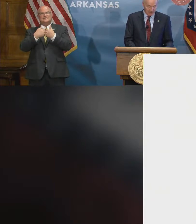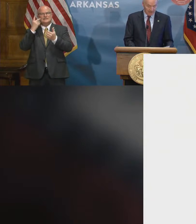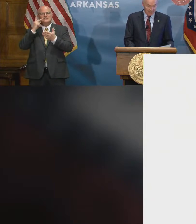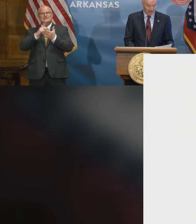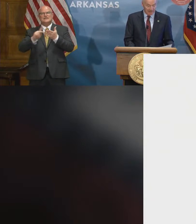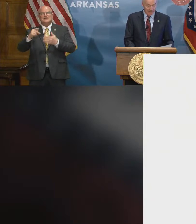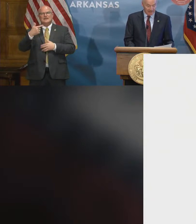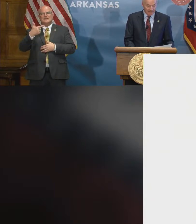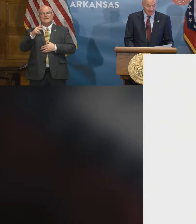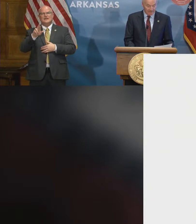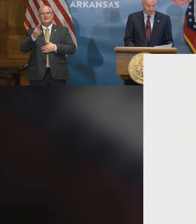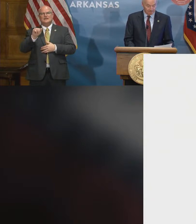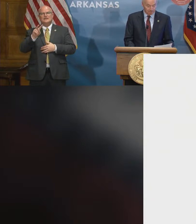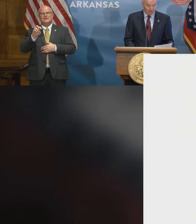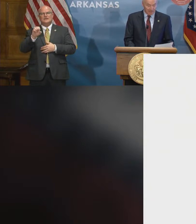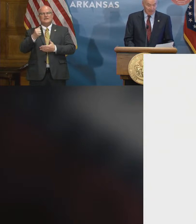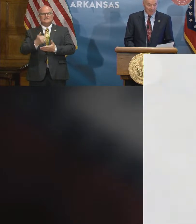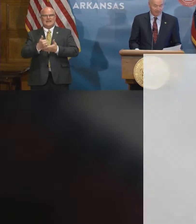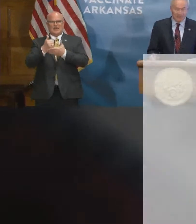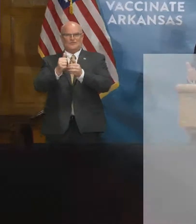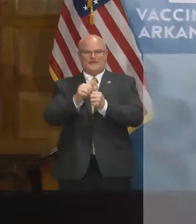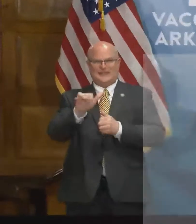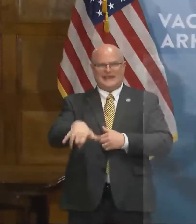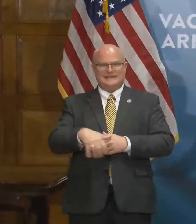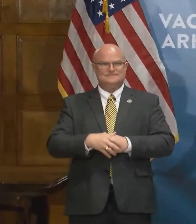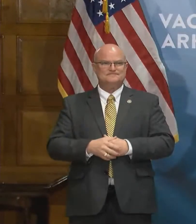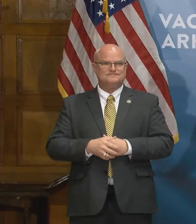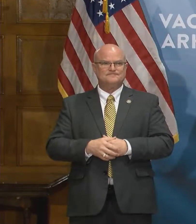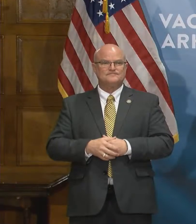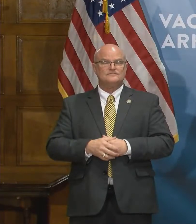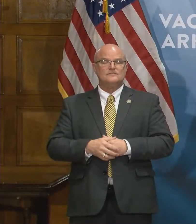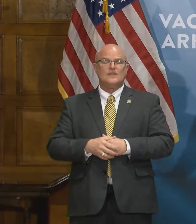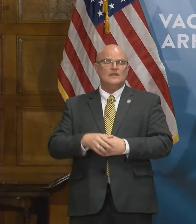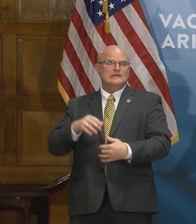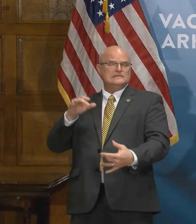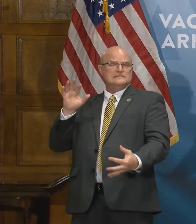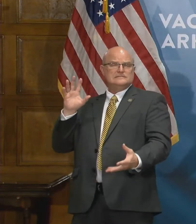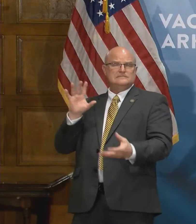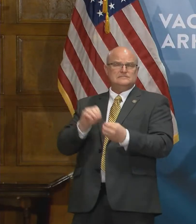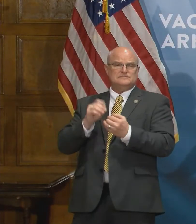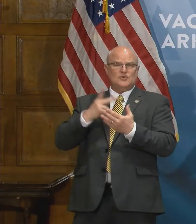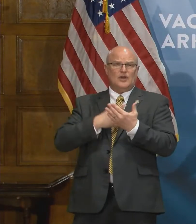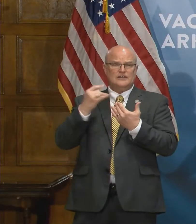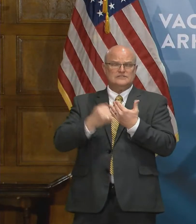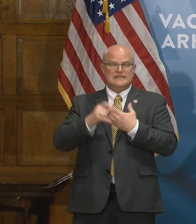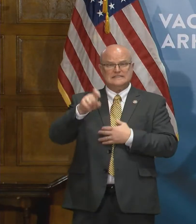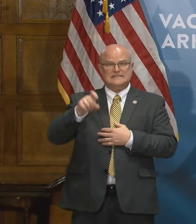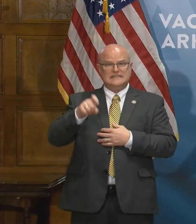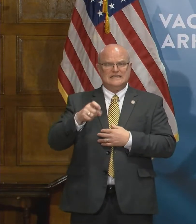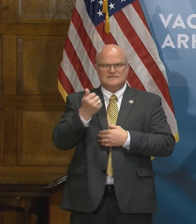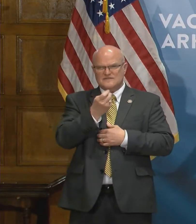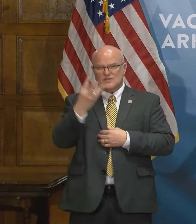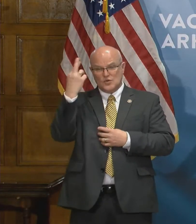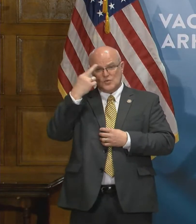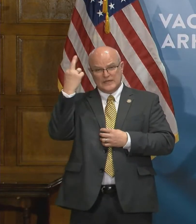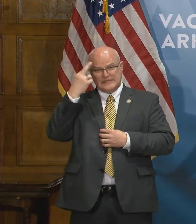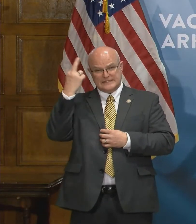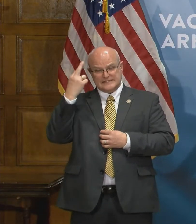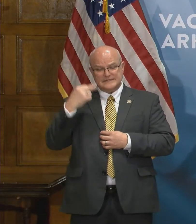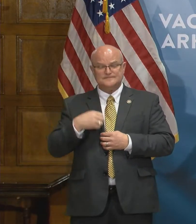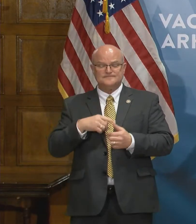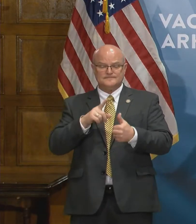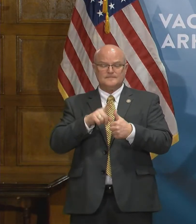help in that end. This whole project is needed for a couple of reasons, of course. There's